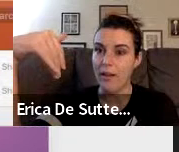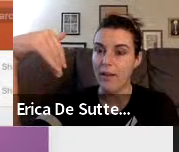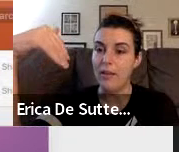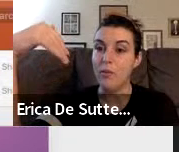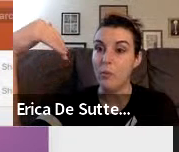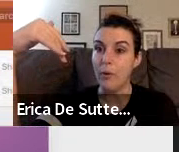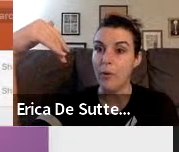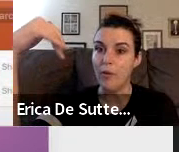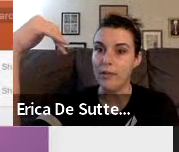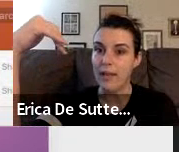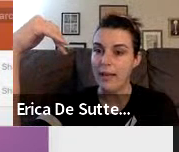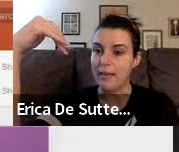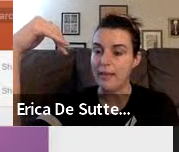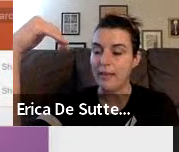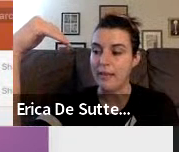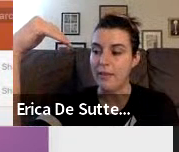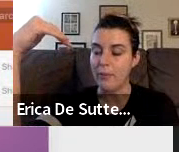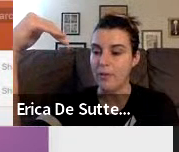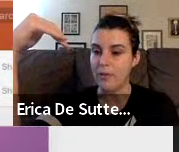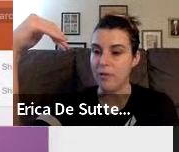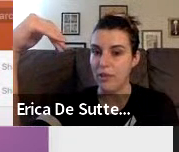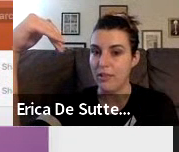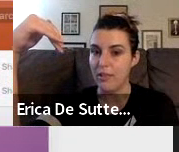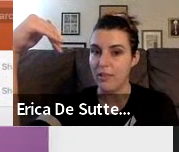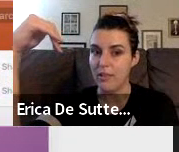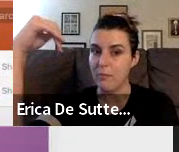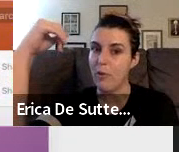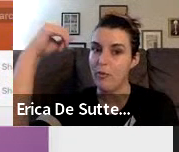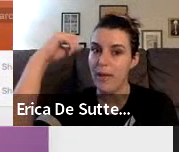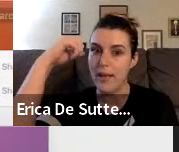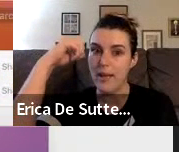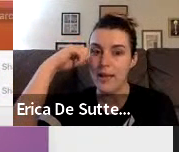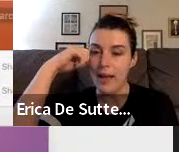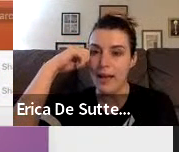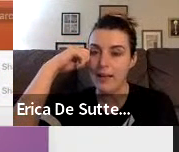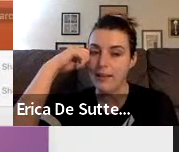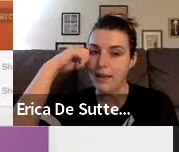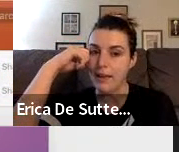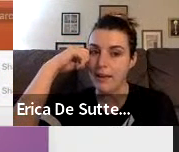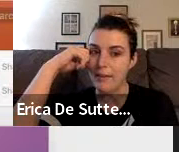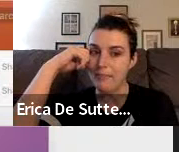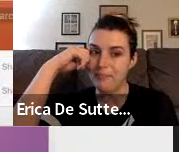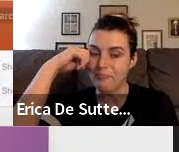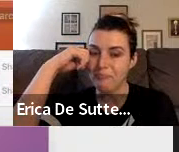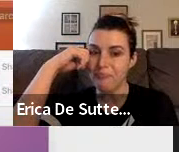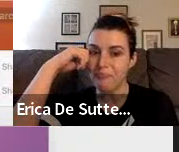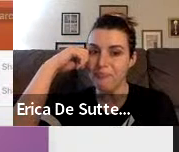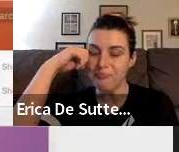on in the world and in the racial justice movement. And